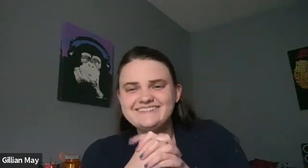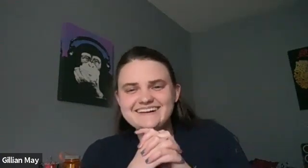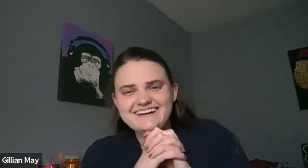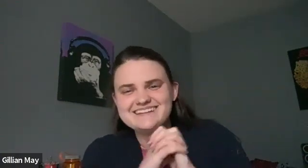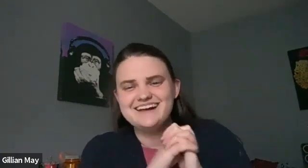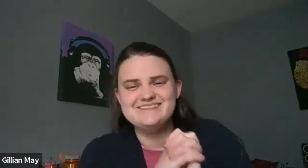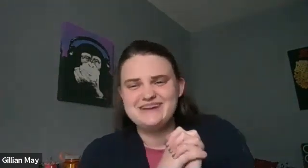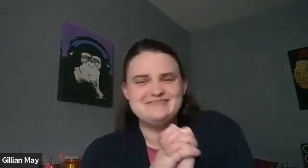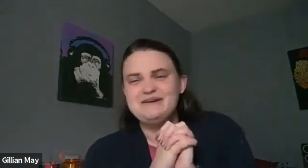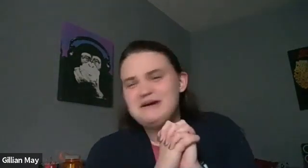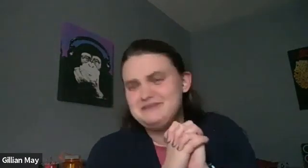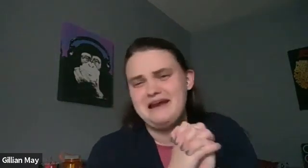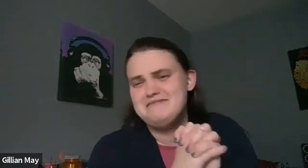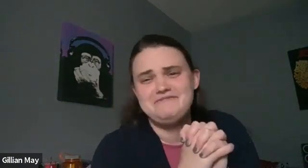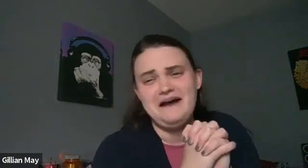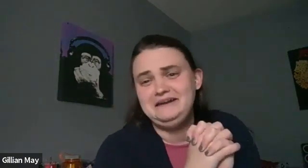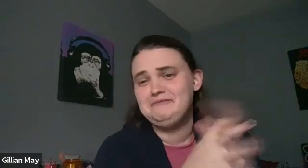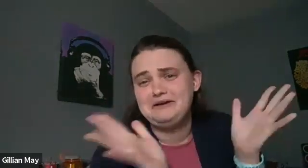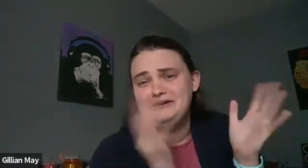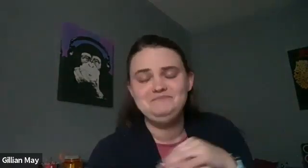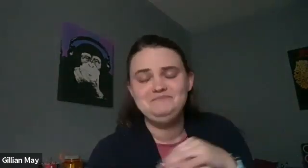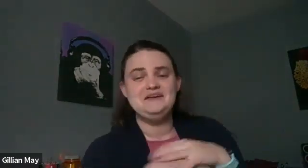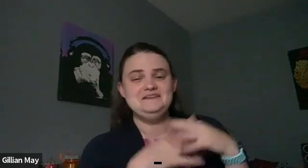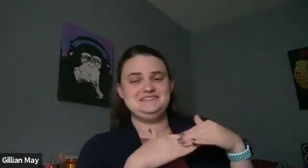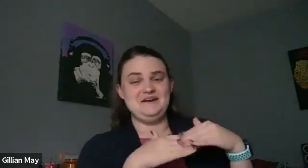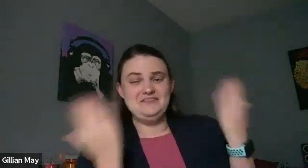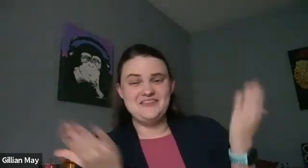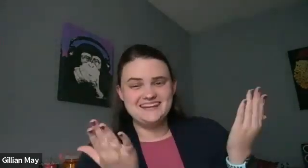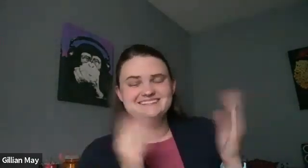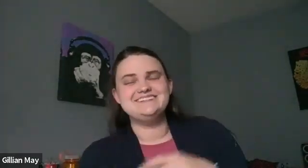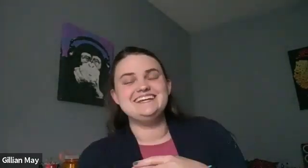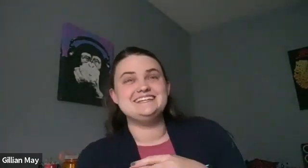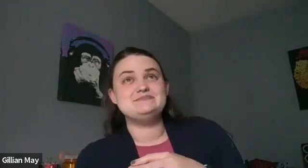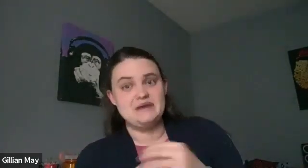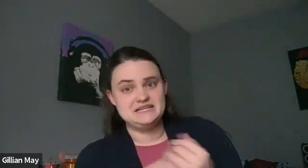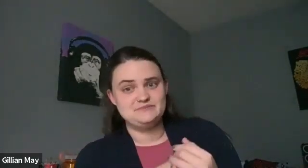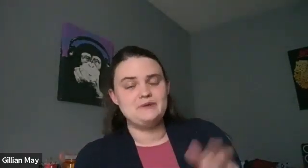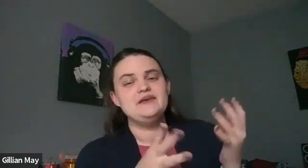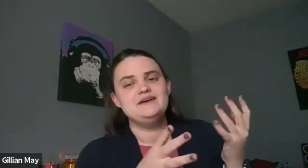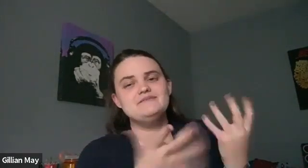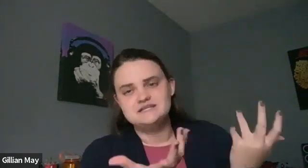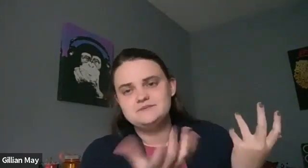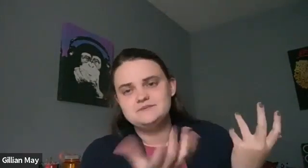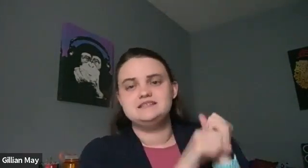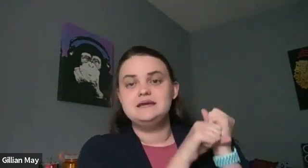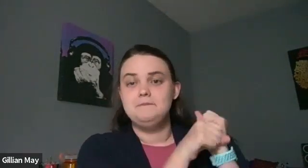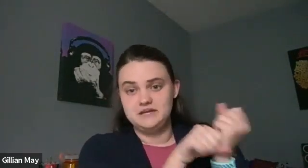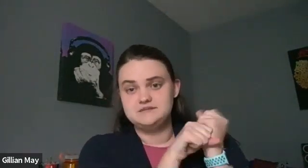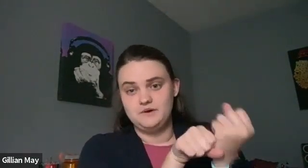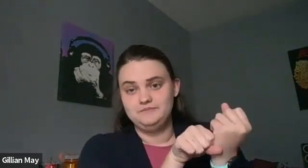well, I was all right. We're fine here. We're good. So the next one is baseball. Baseball is easy. Baseball.